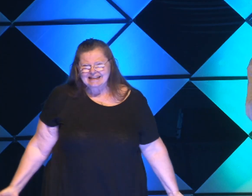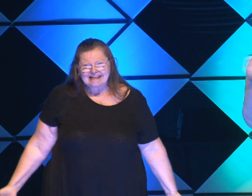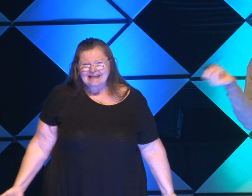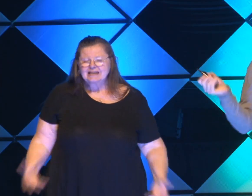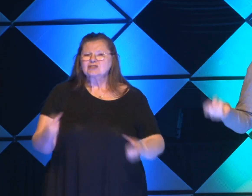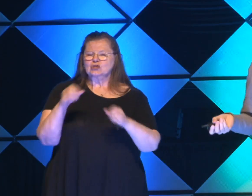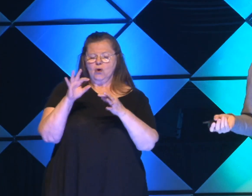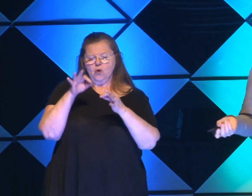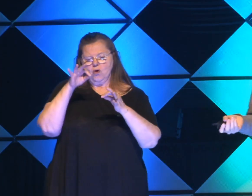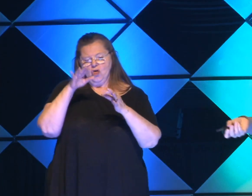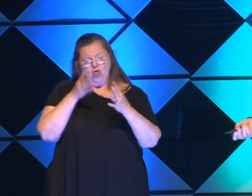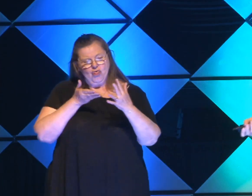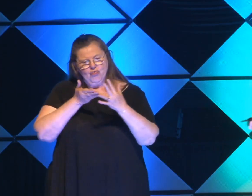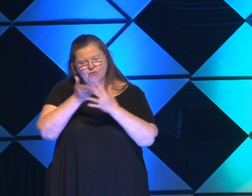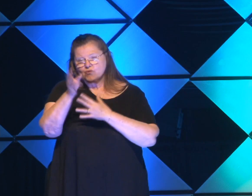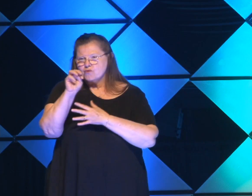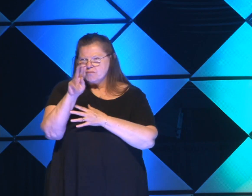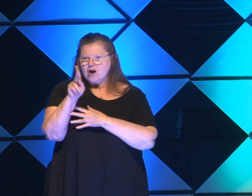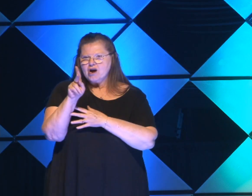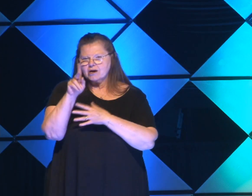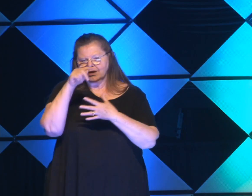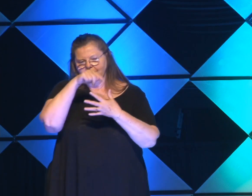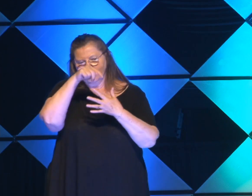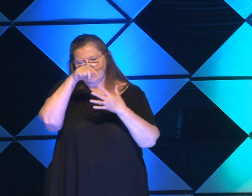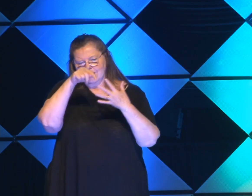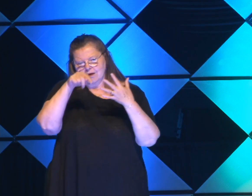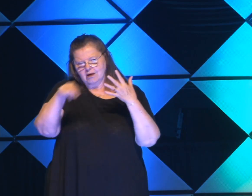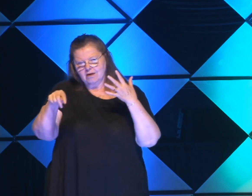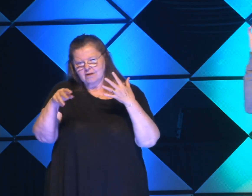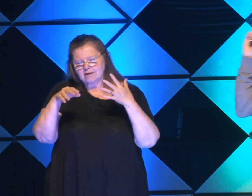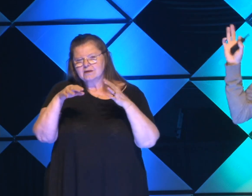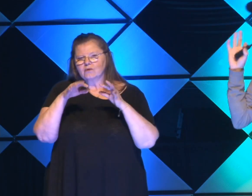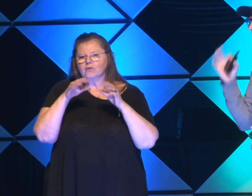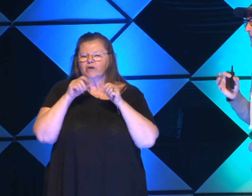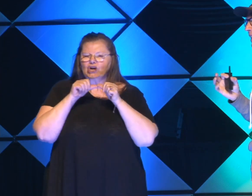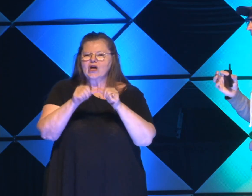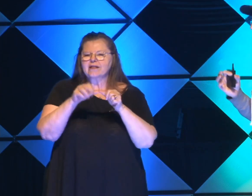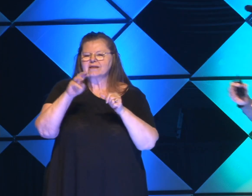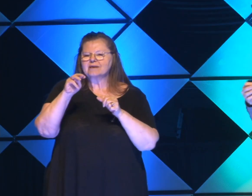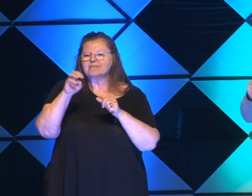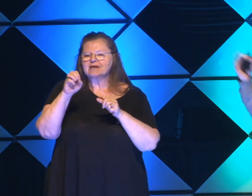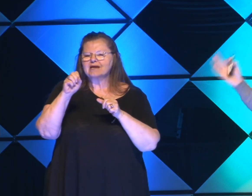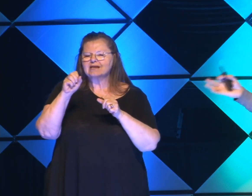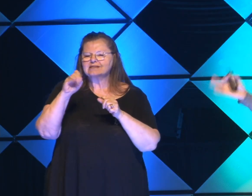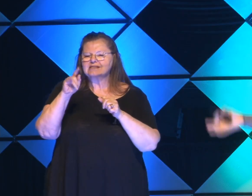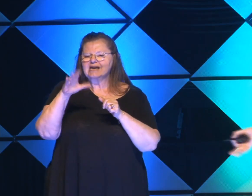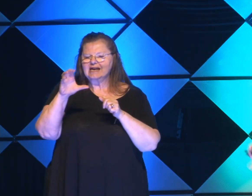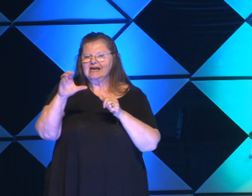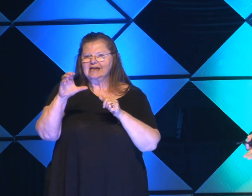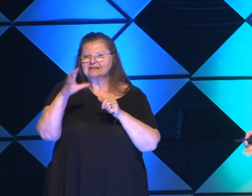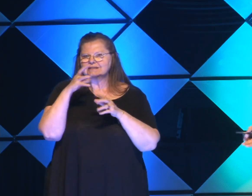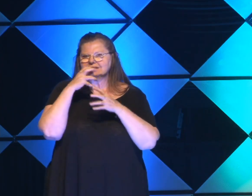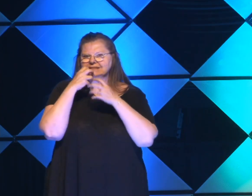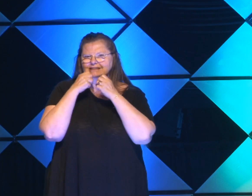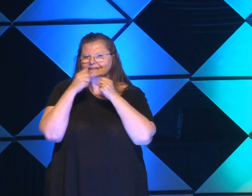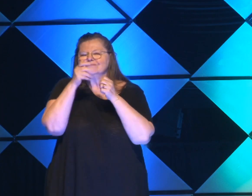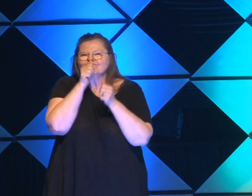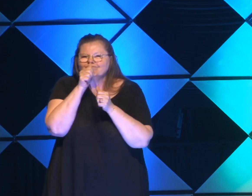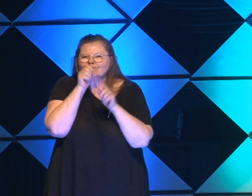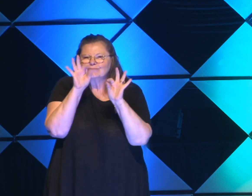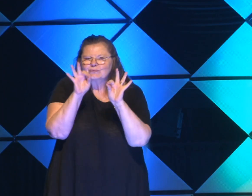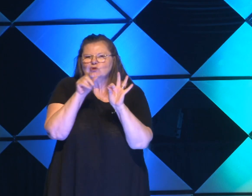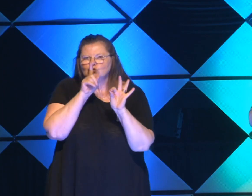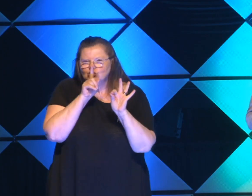this thread throughout the Gospel of Mark, and we call it the messianic secret. And it's that nobody seems to get it. And that's what's